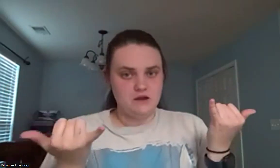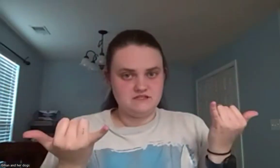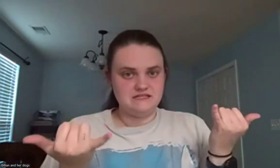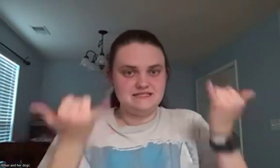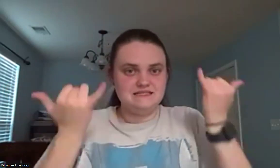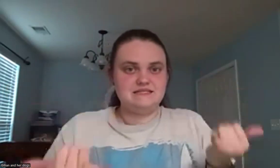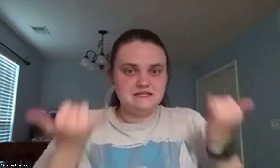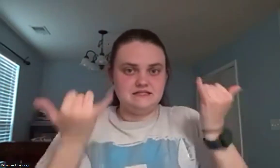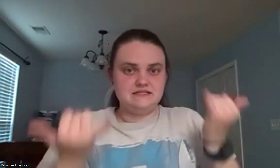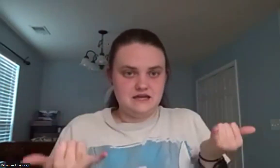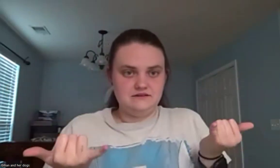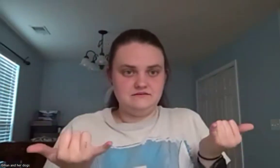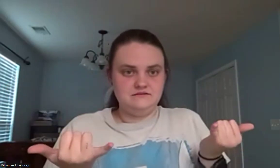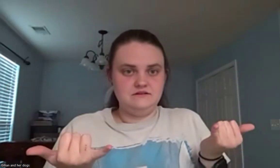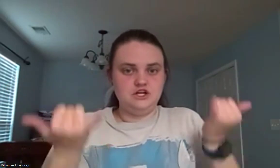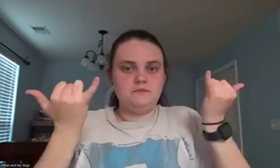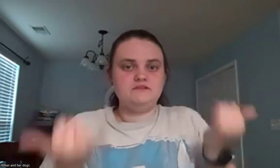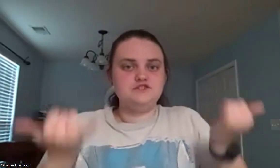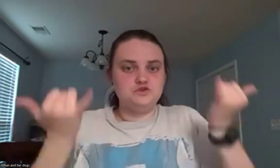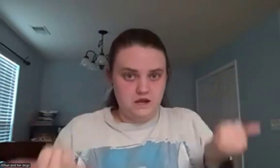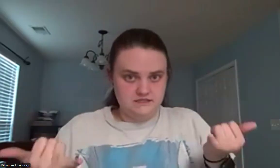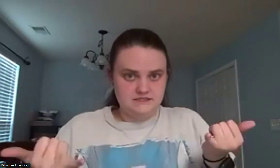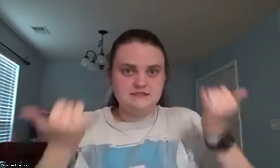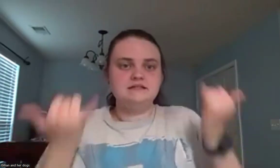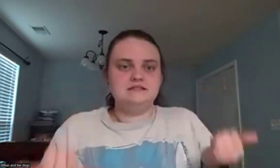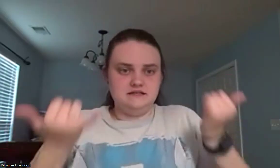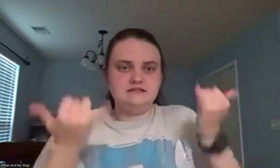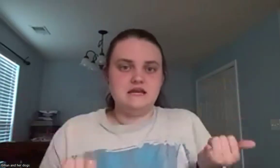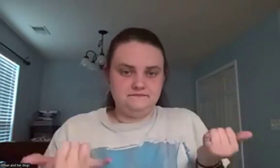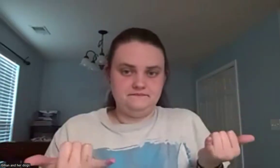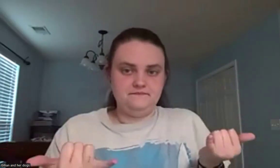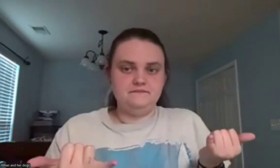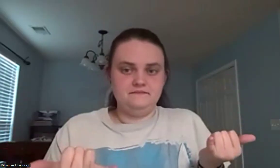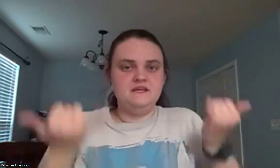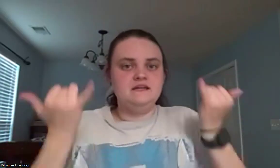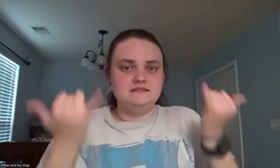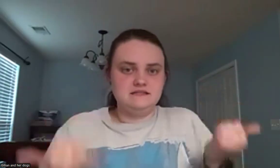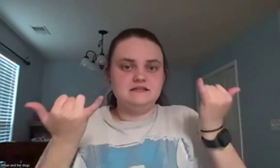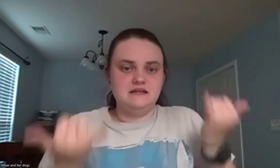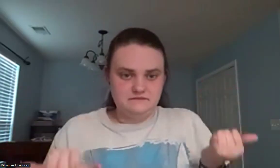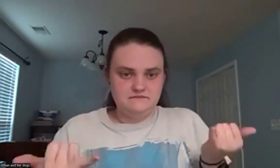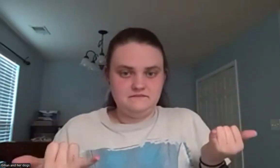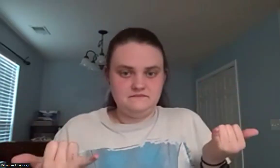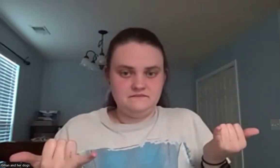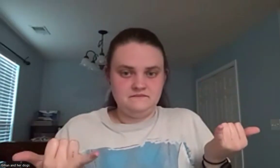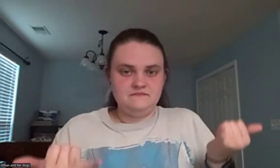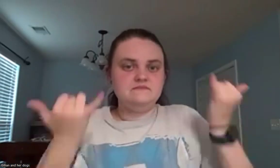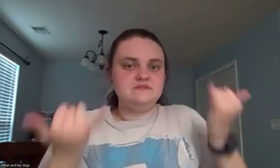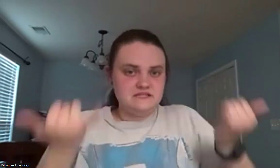bounce it today. And you're going to bounce it twice today. Today.